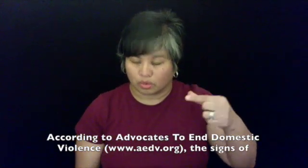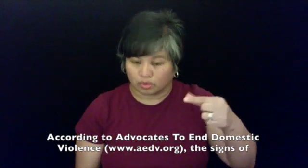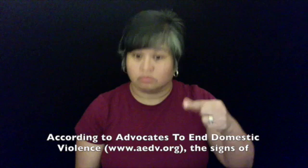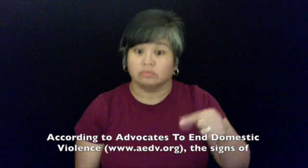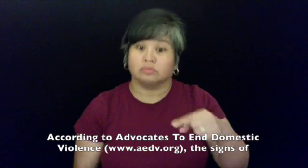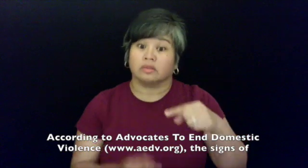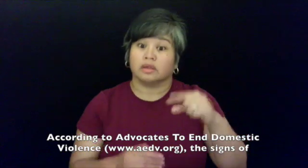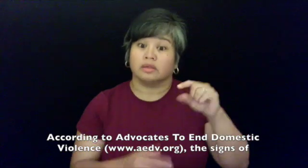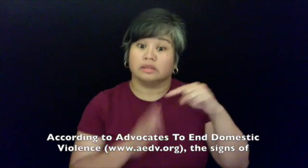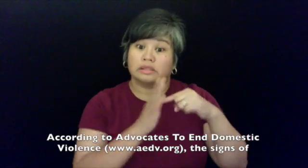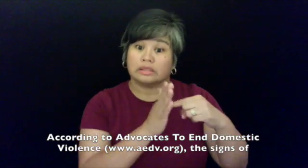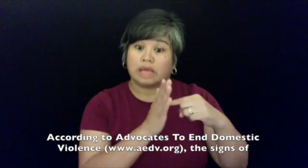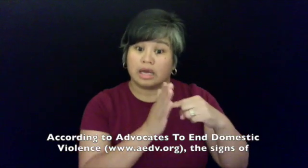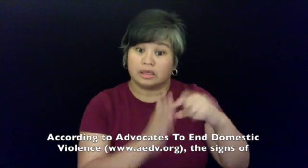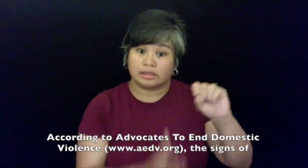www.aedv.org, the signs of